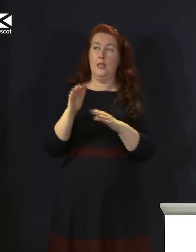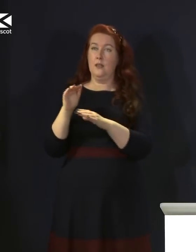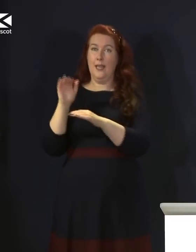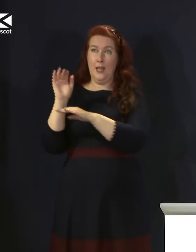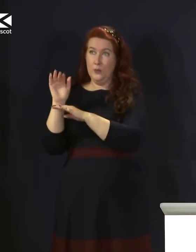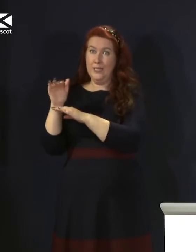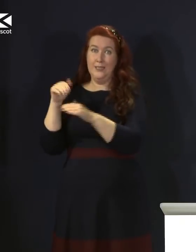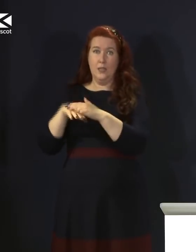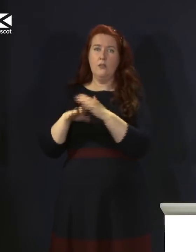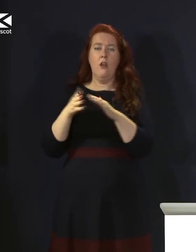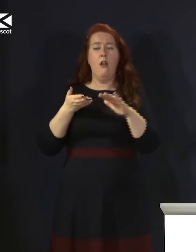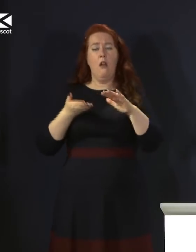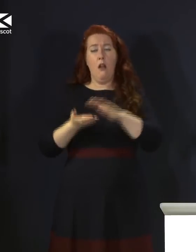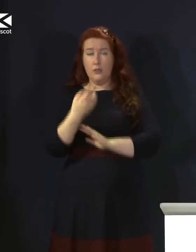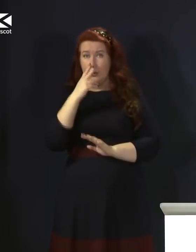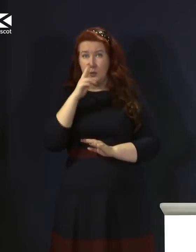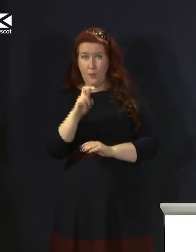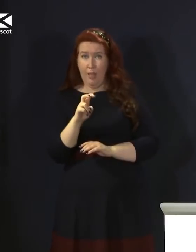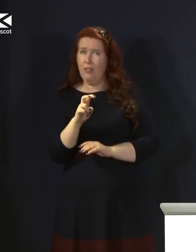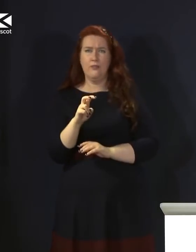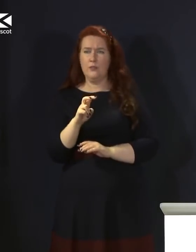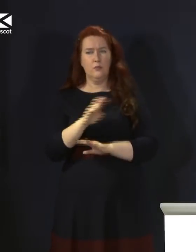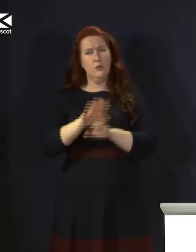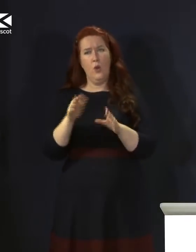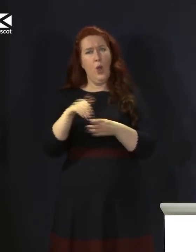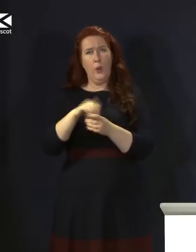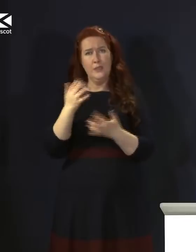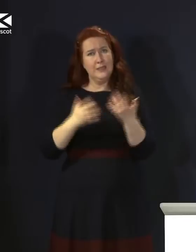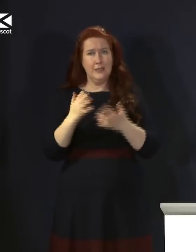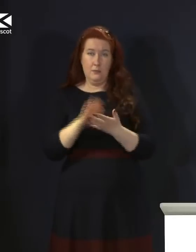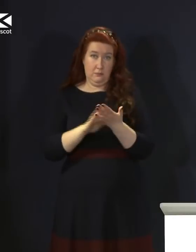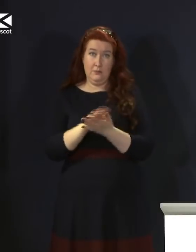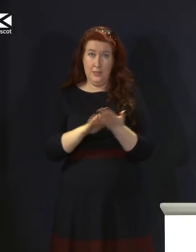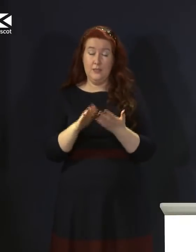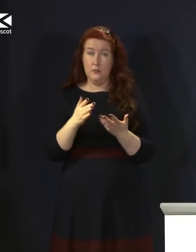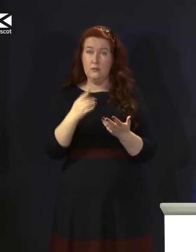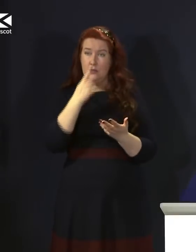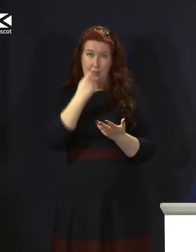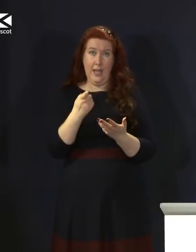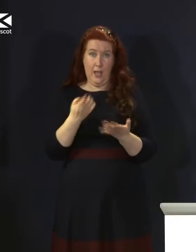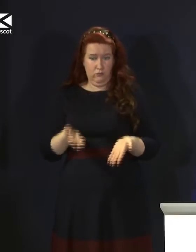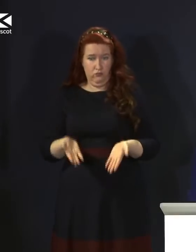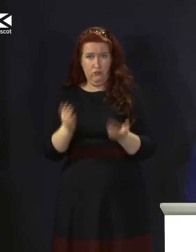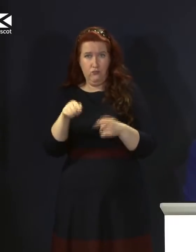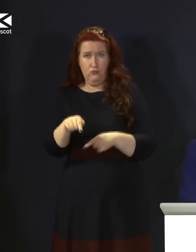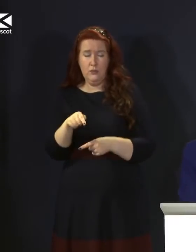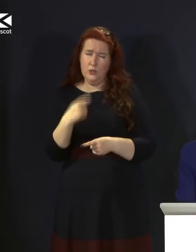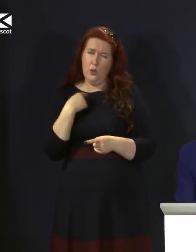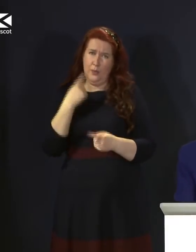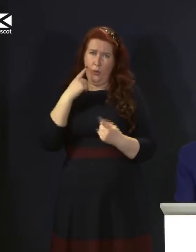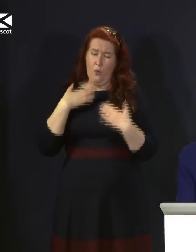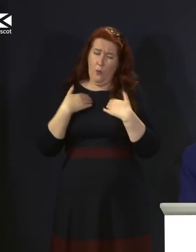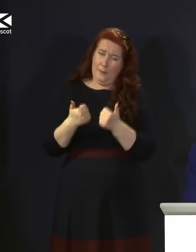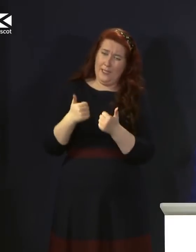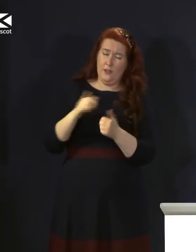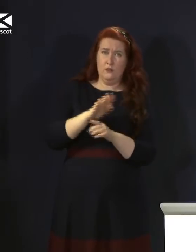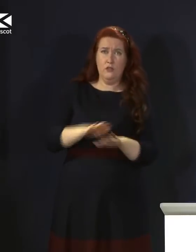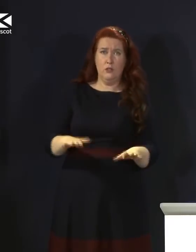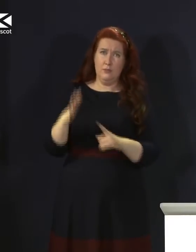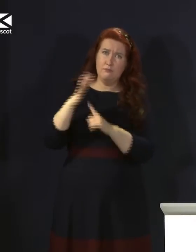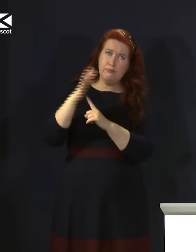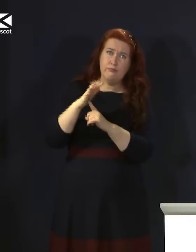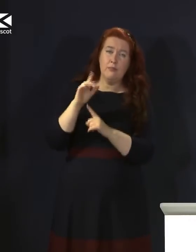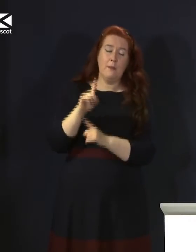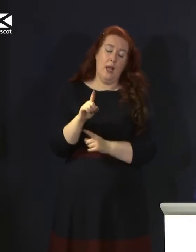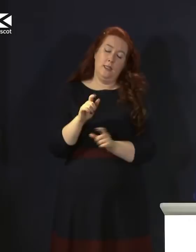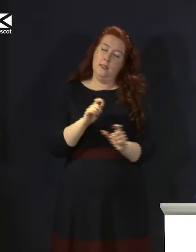under 12 don't count towards those limits. So we've prioritised the well-being of children as much as possible. But there, just as in everything else, we have